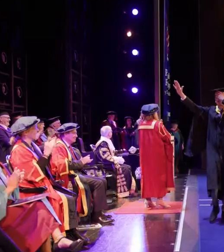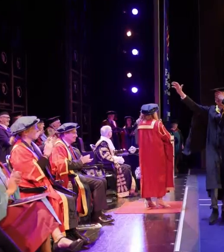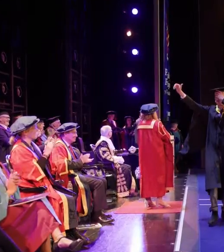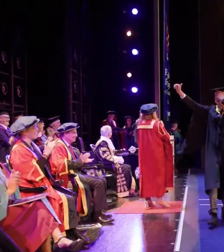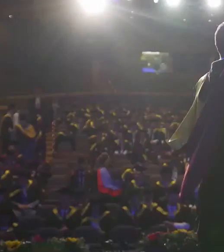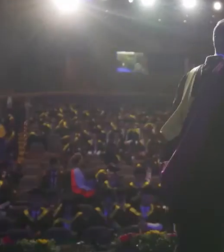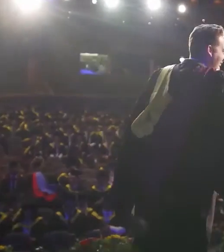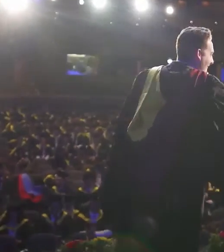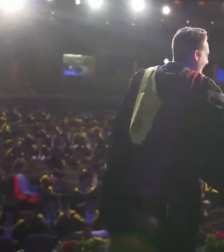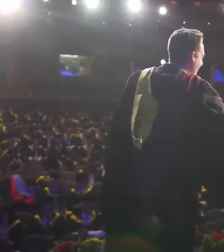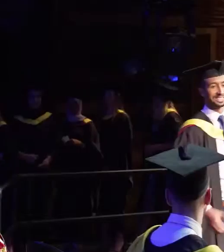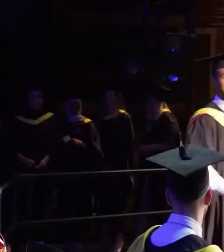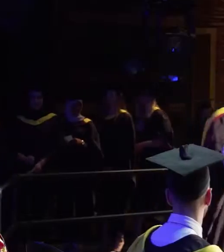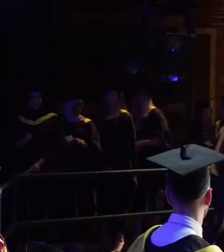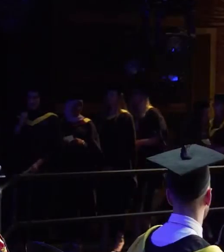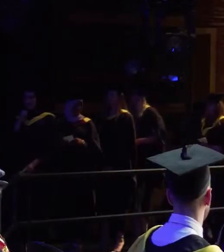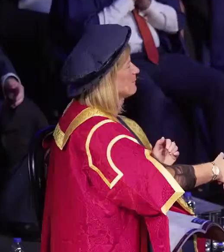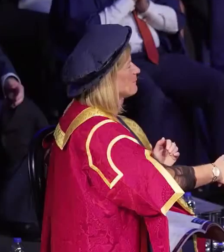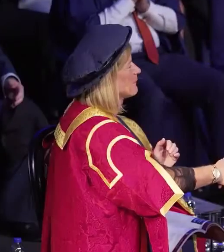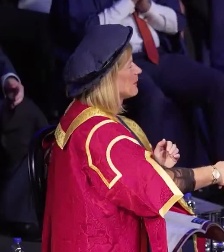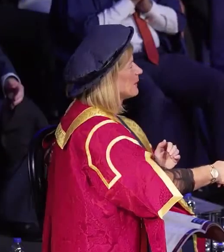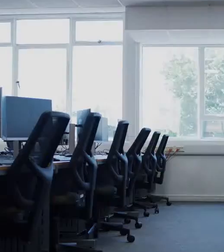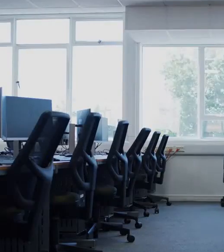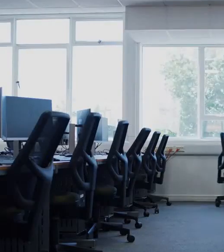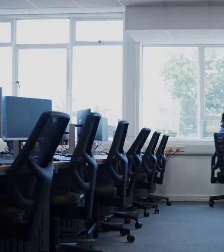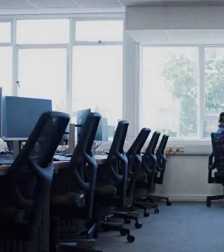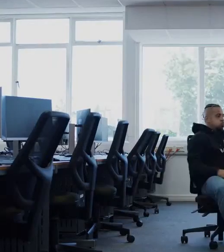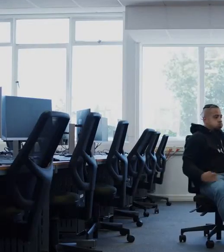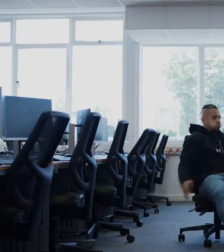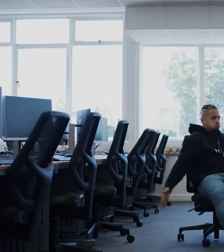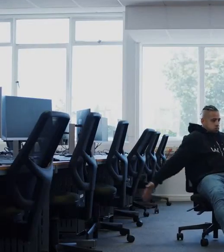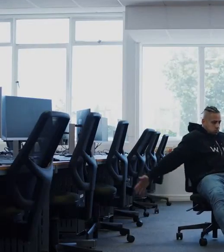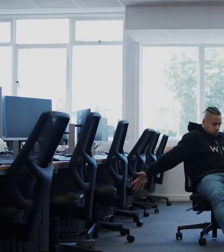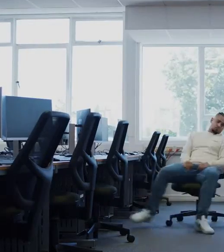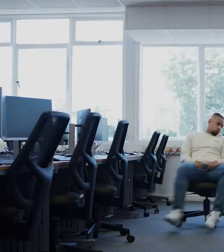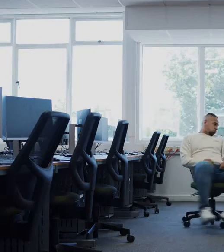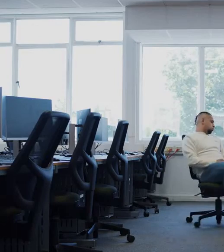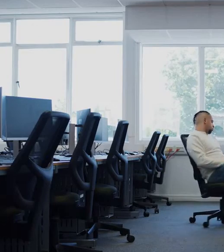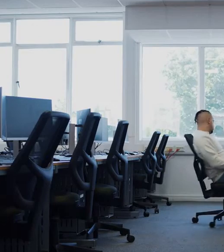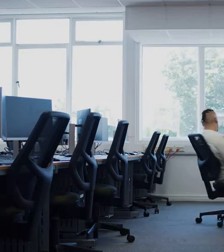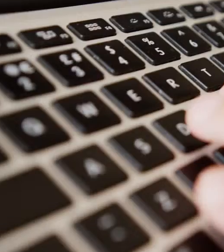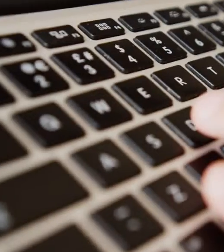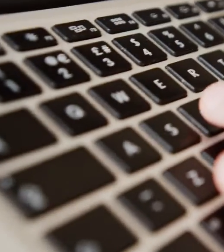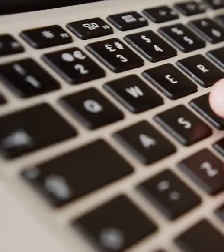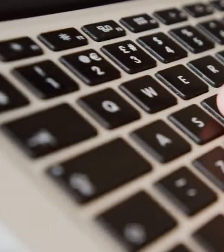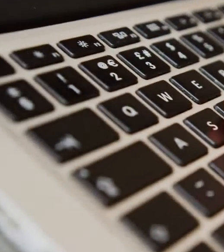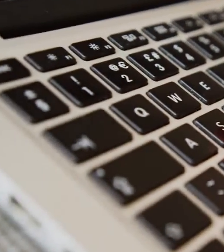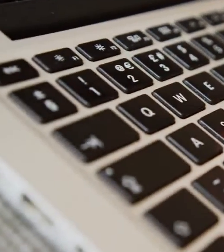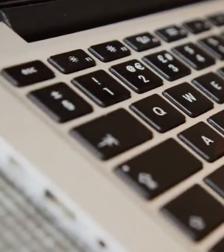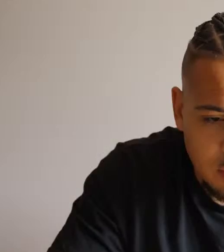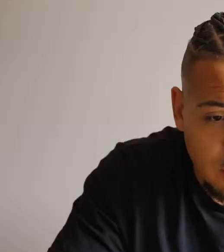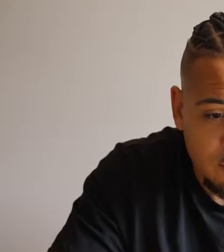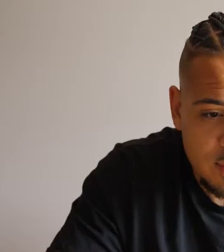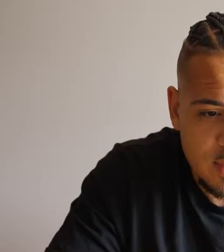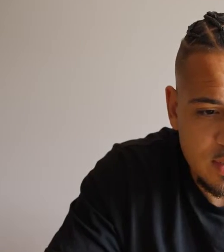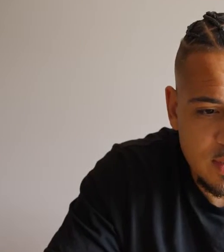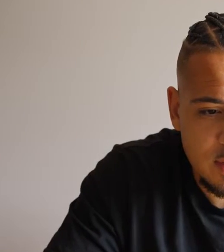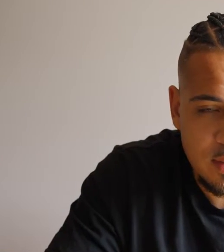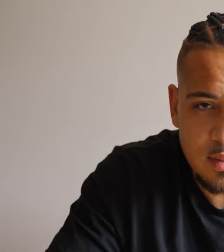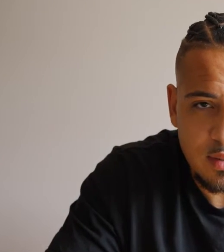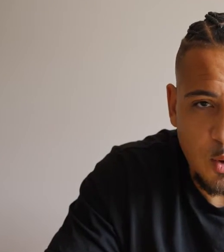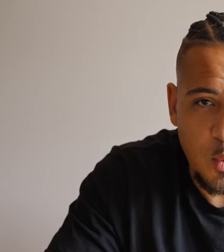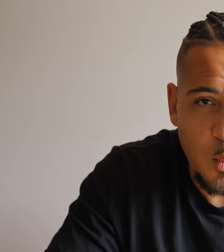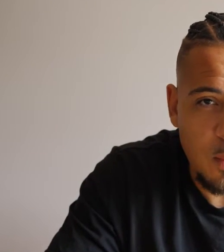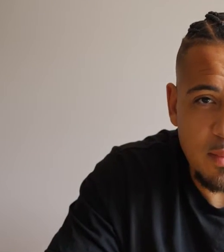lectures, we thank our lecturers, our mentors. All the stress, the laughter, the thousands of words typed. The